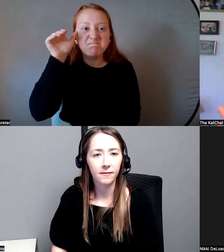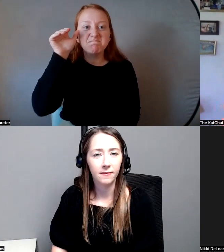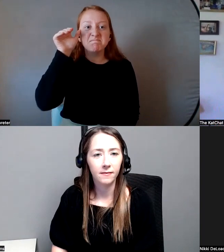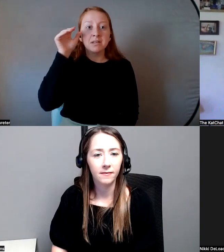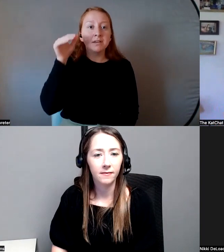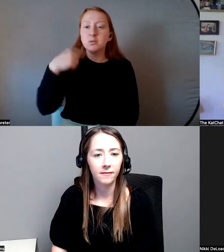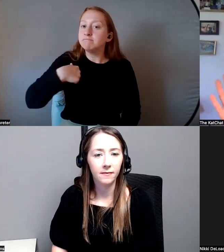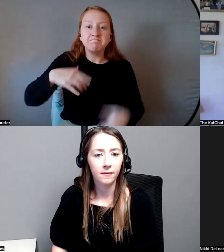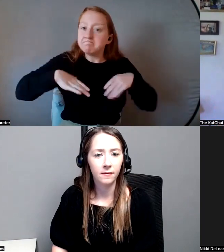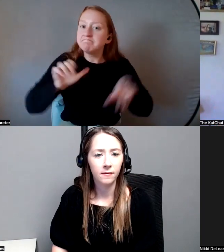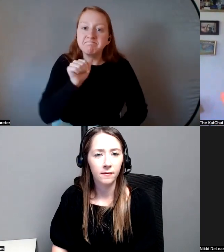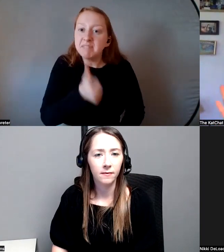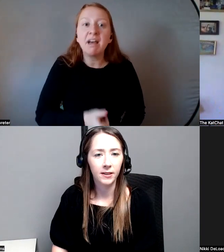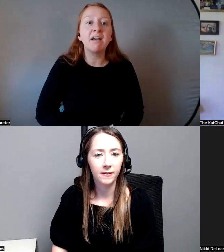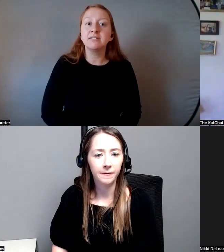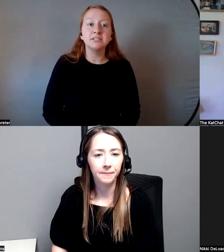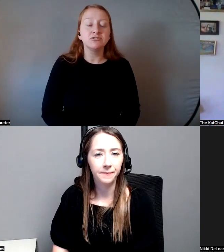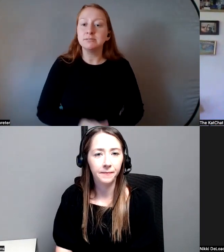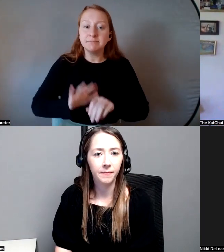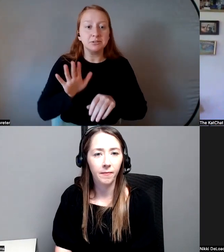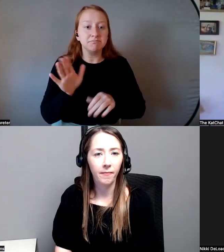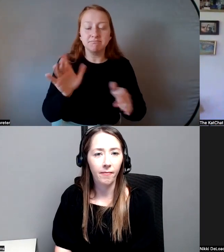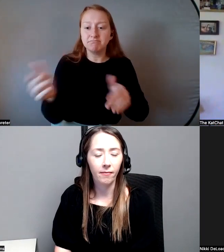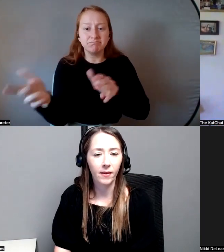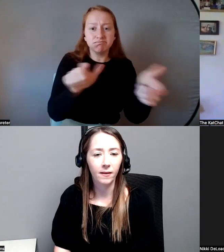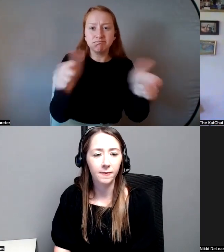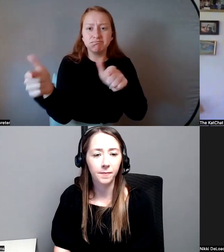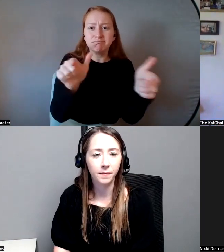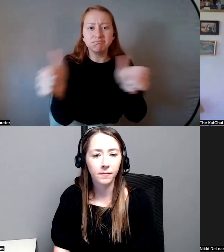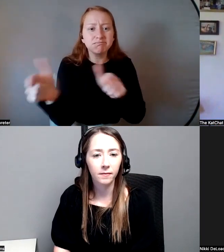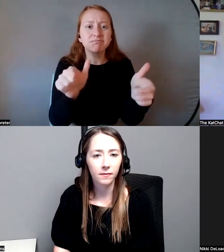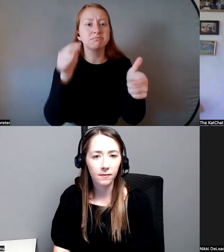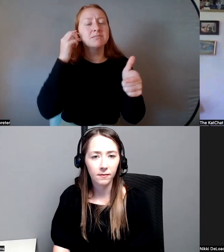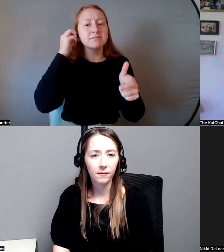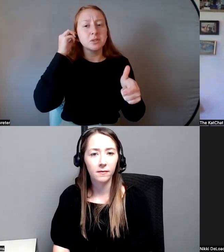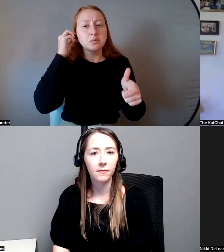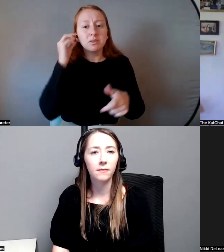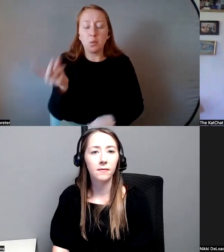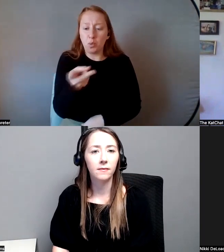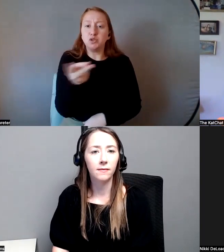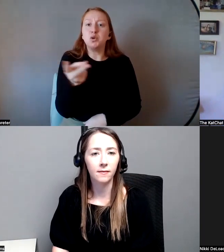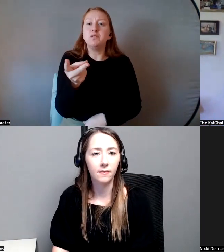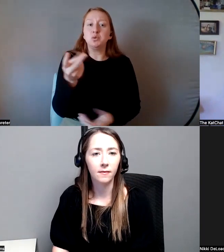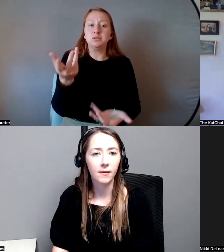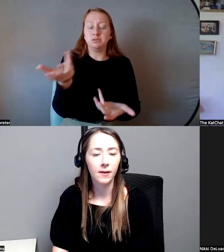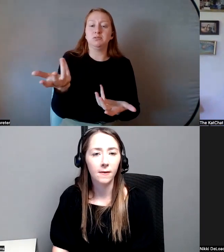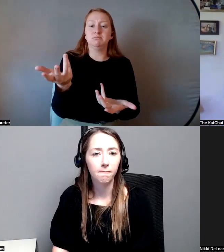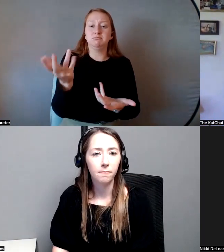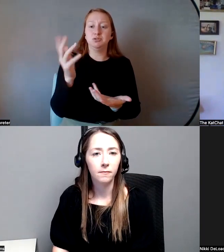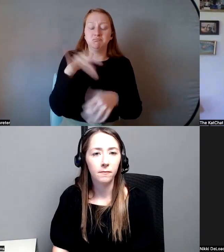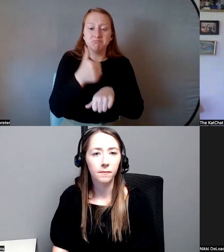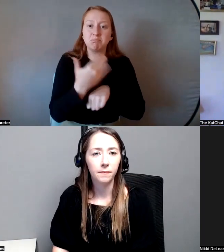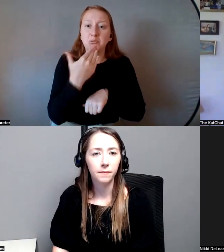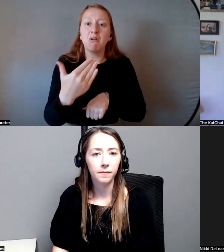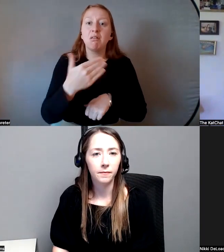giving up. And you kept pushing and pushing. So that's a very good dynamic between father and daughter.